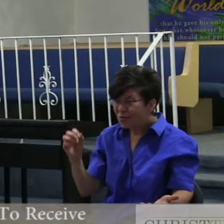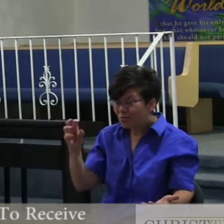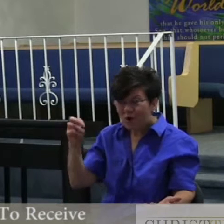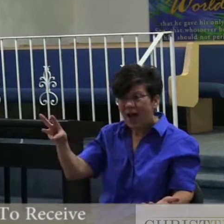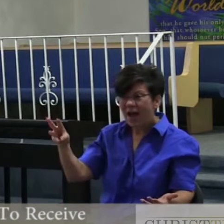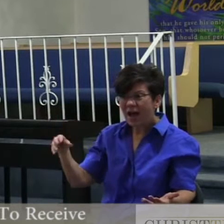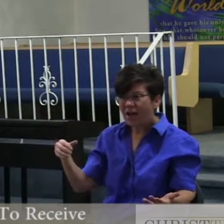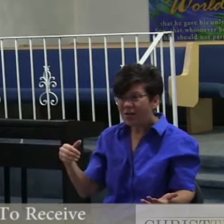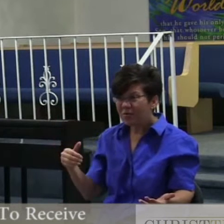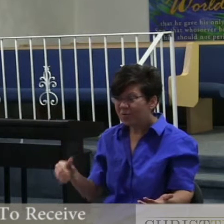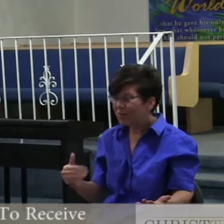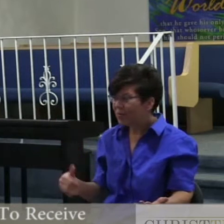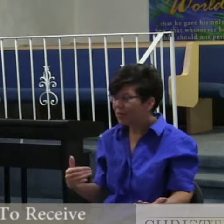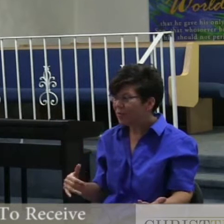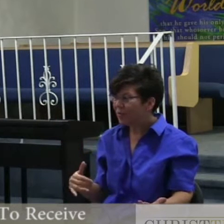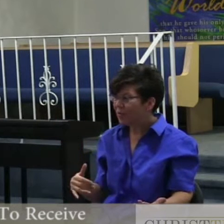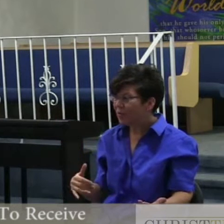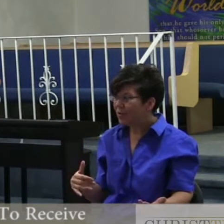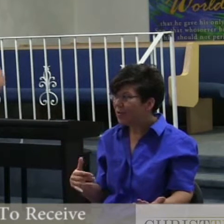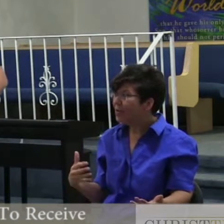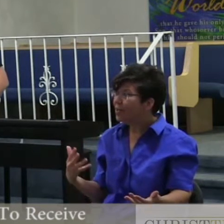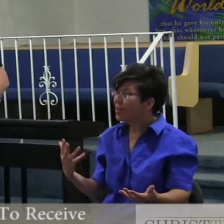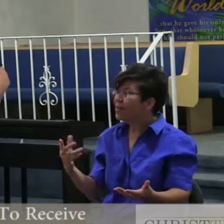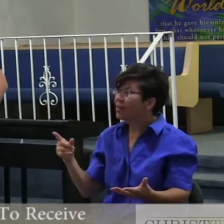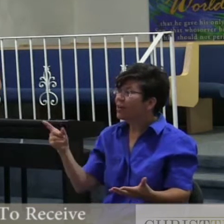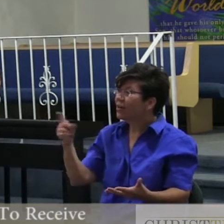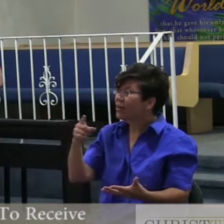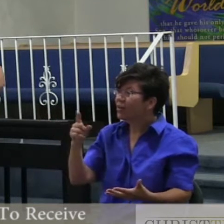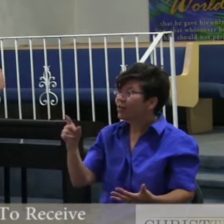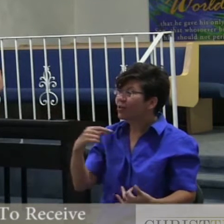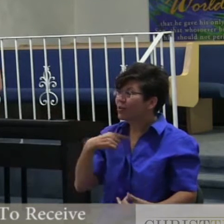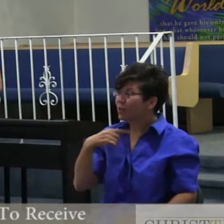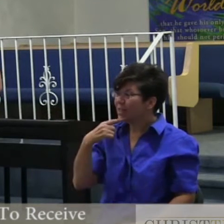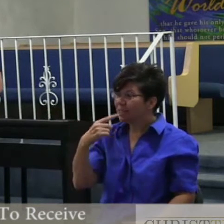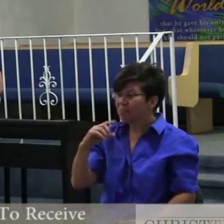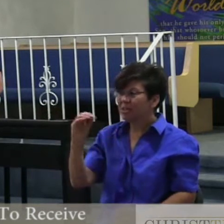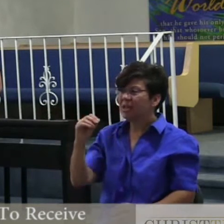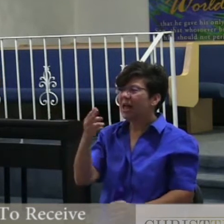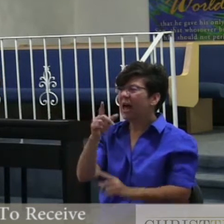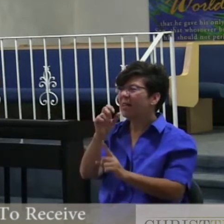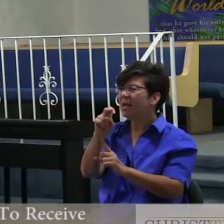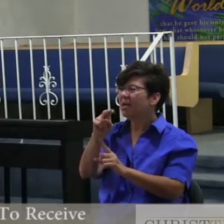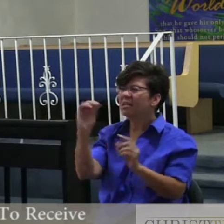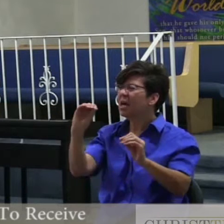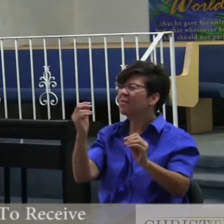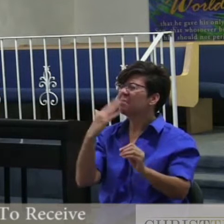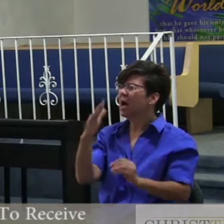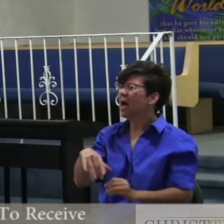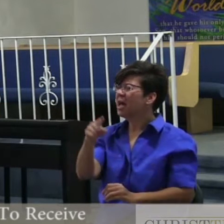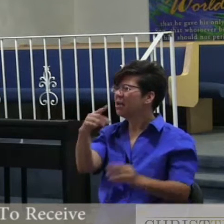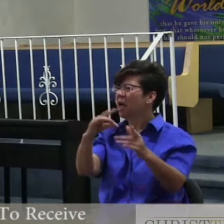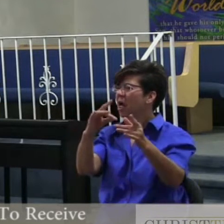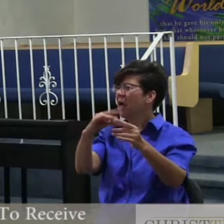Wow. Damn, you can't tell me nothing about Sister Helen. Nothing bad.